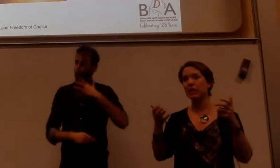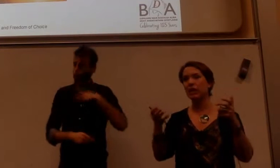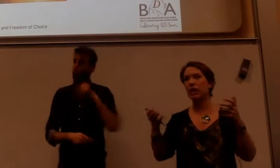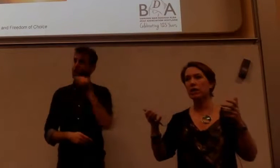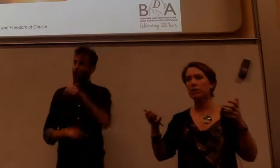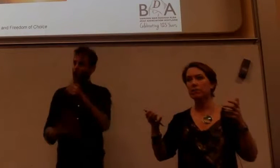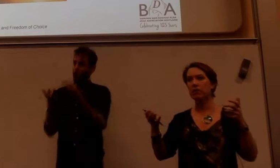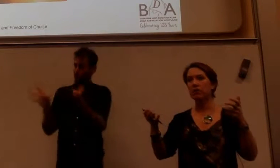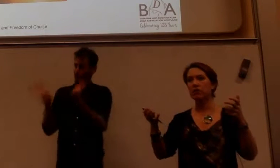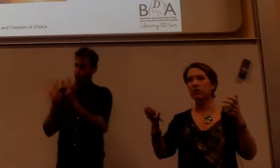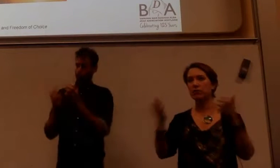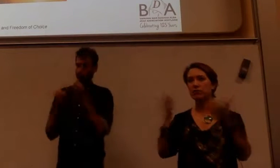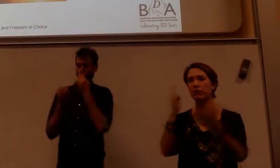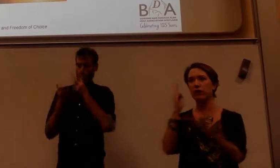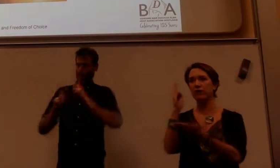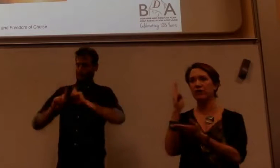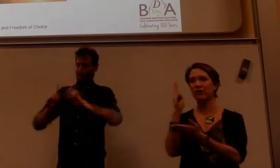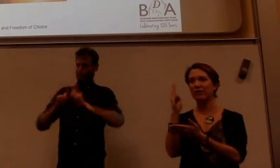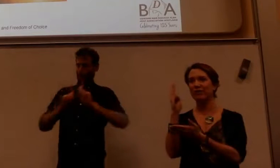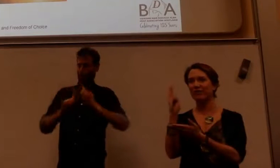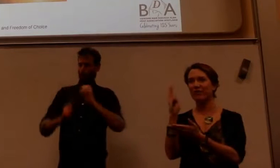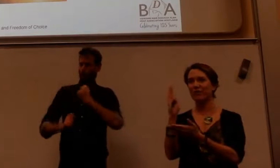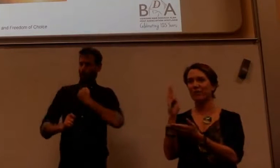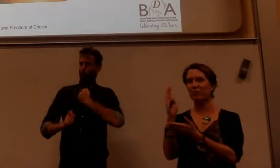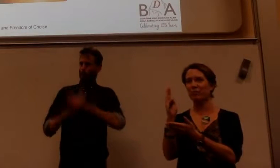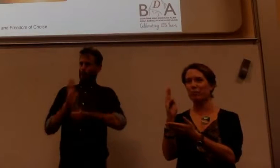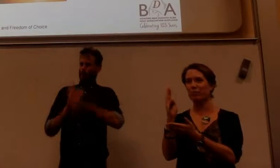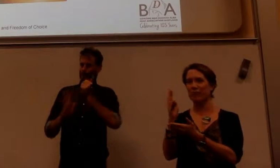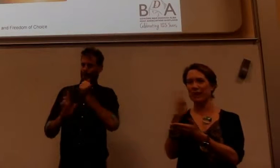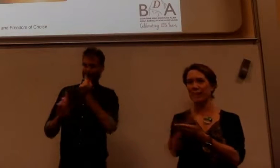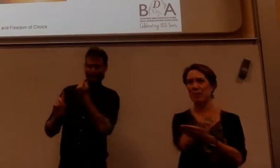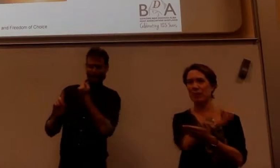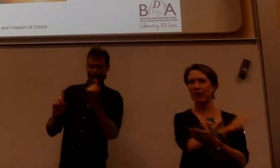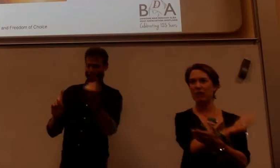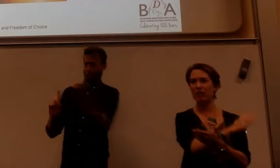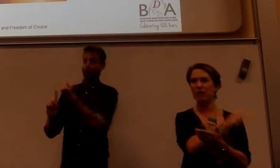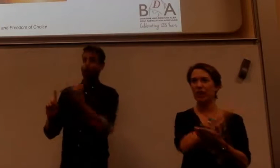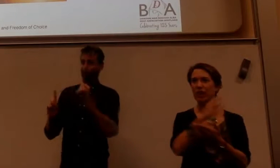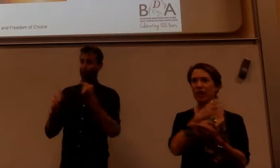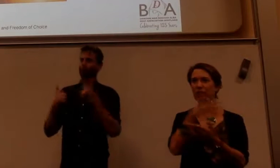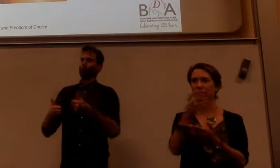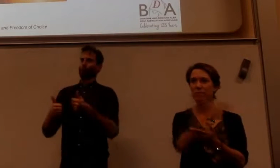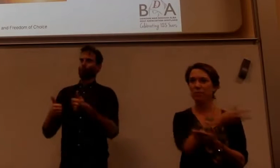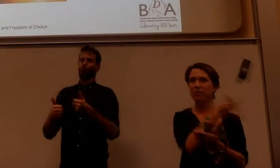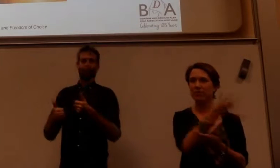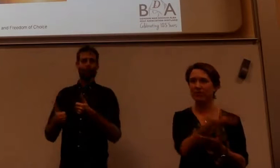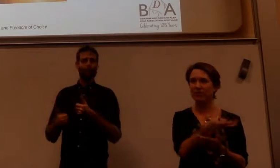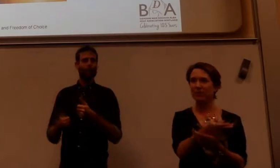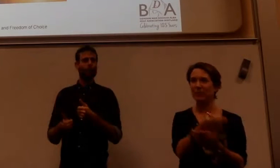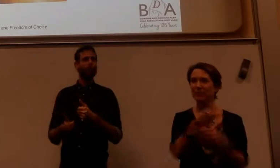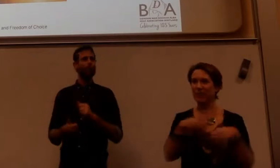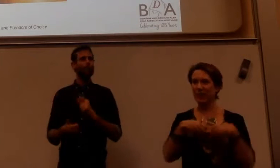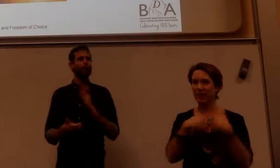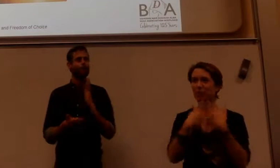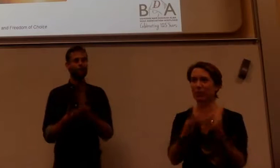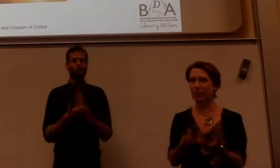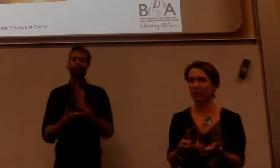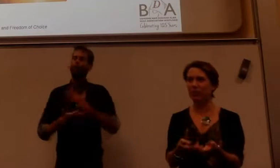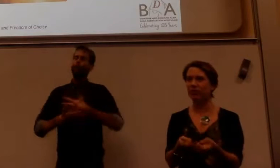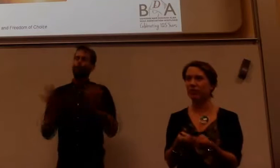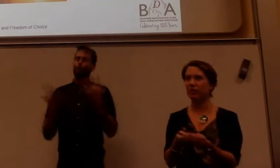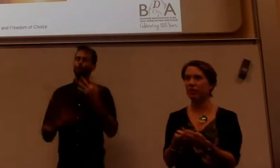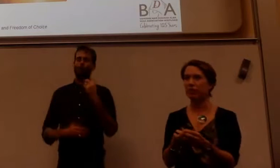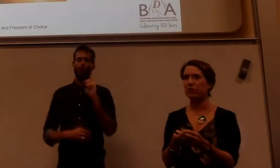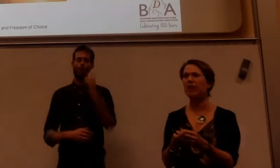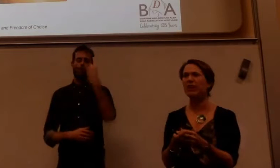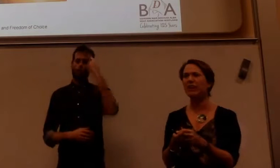ideal, but the first criteria will be about the person's skills and what they